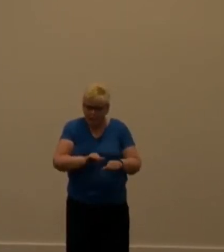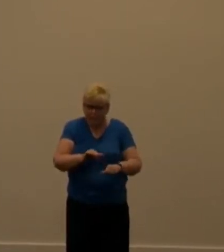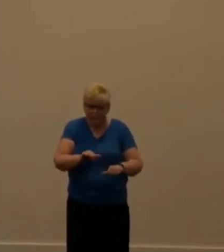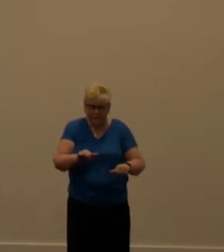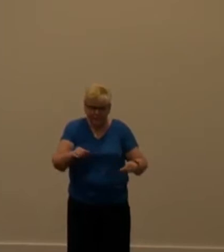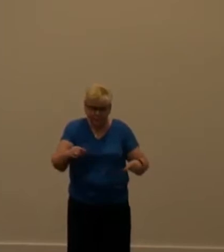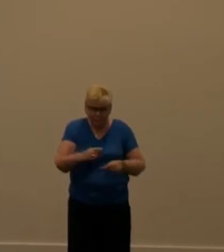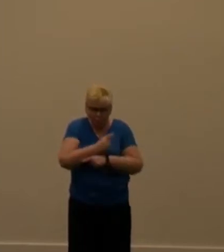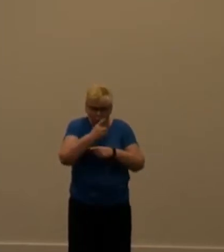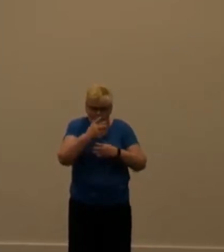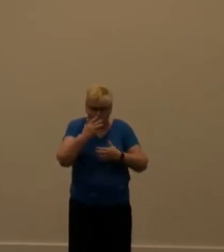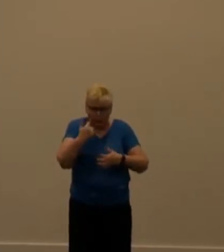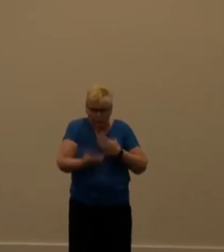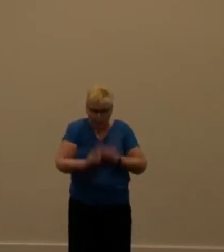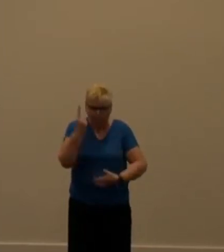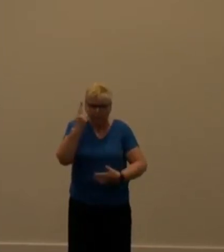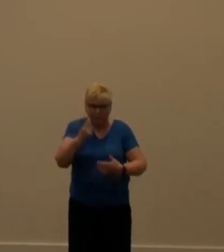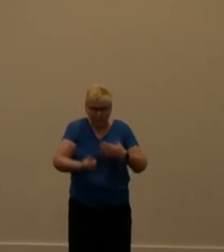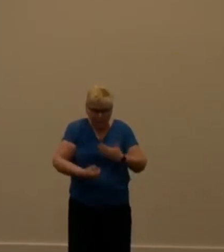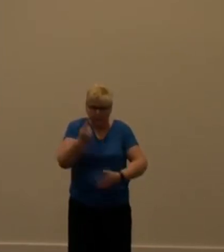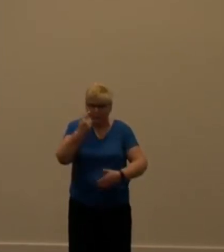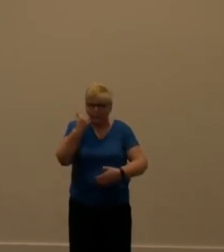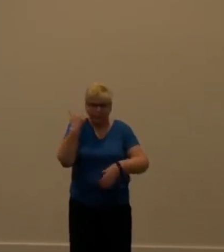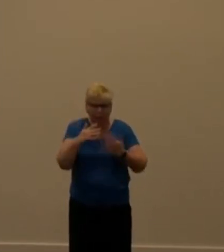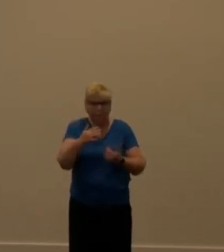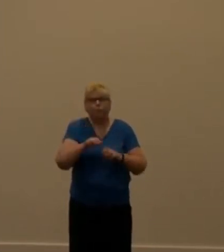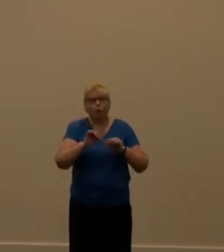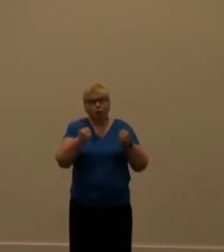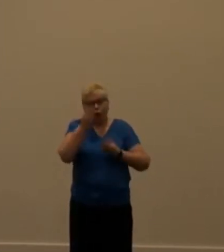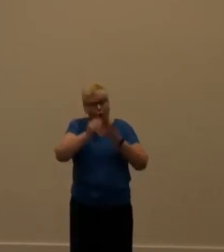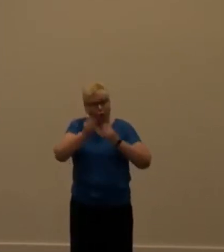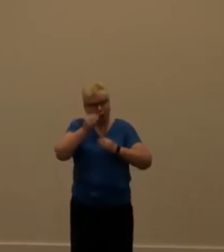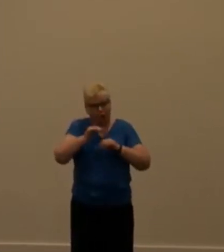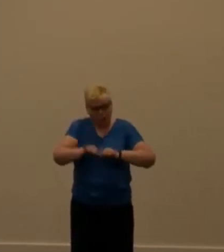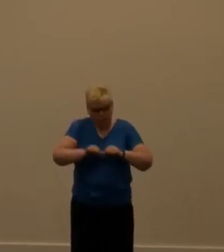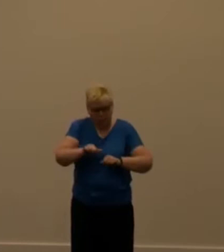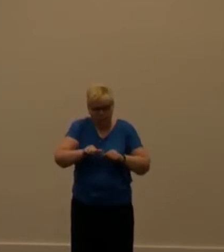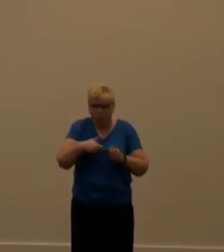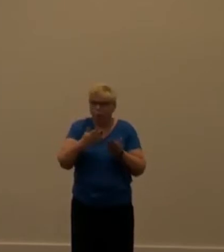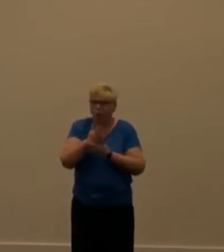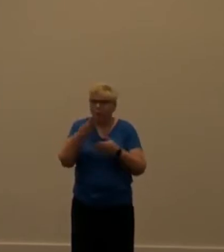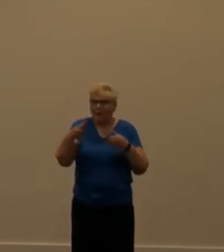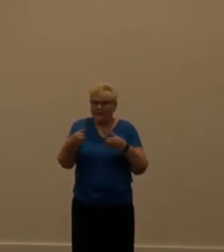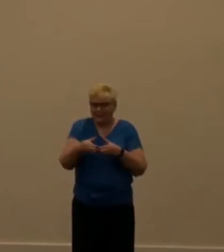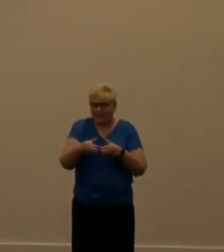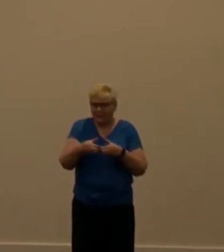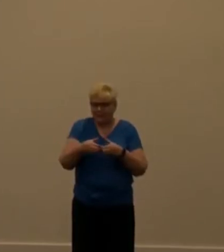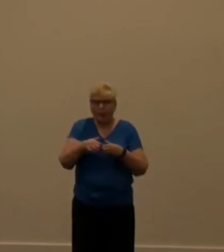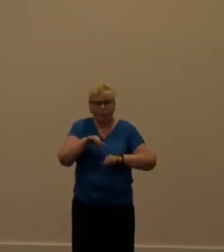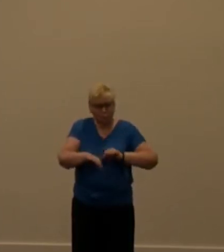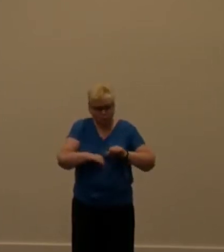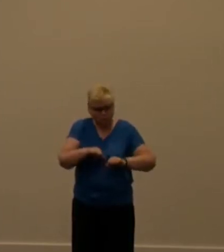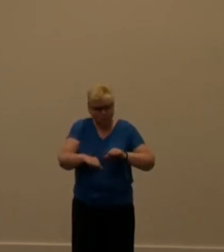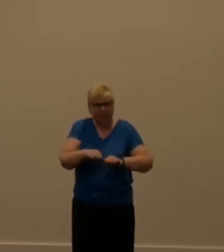wrong went wrong, but also a really good learning process for everyone. We go through the team, the